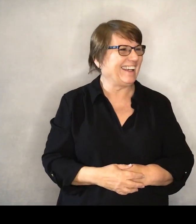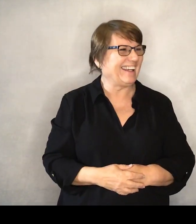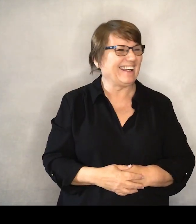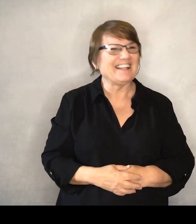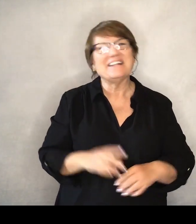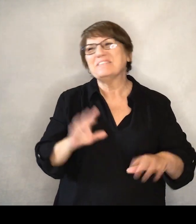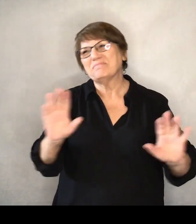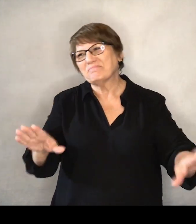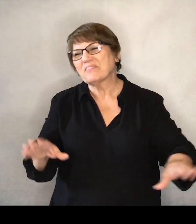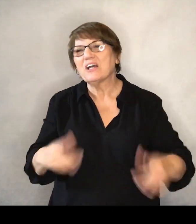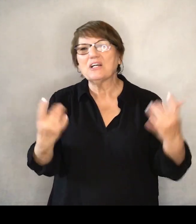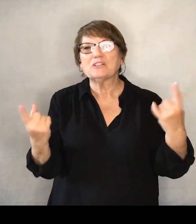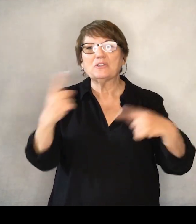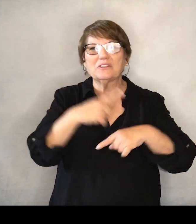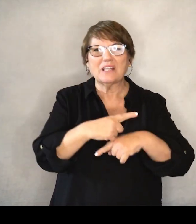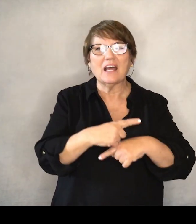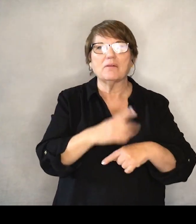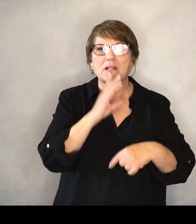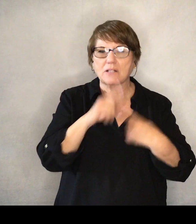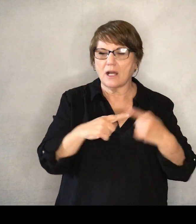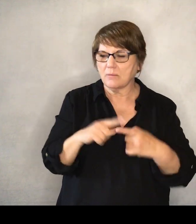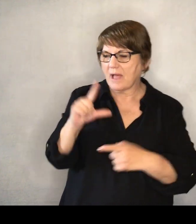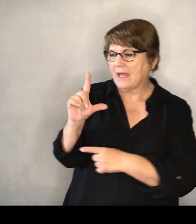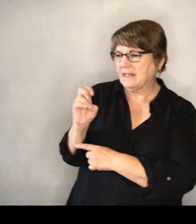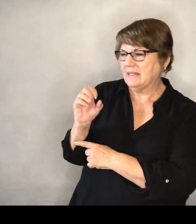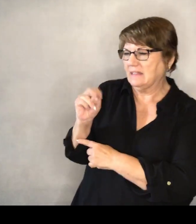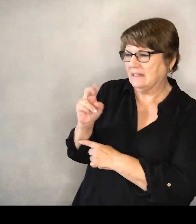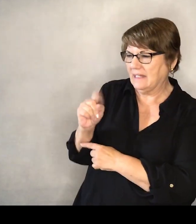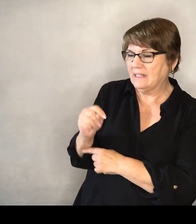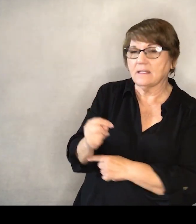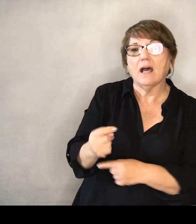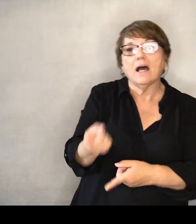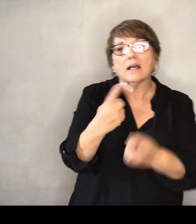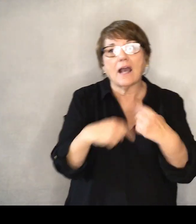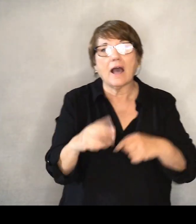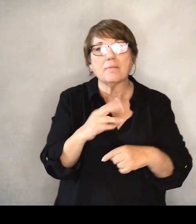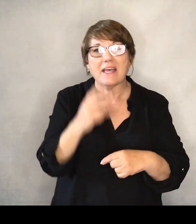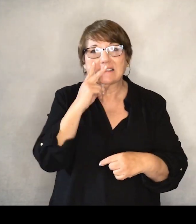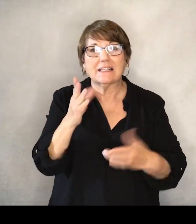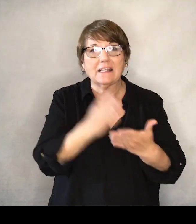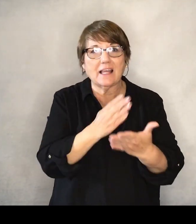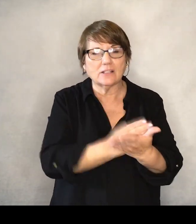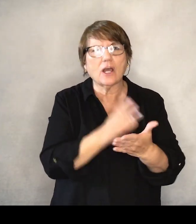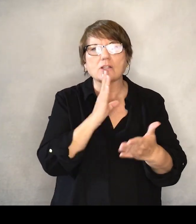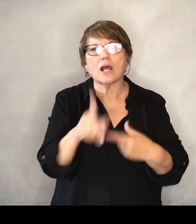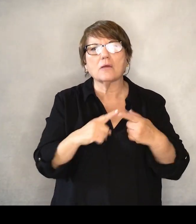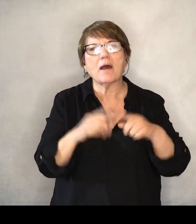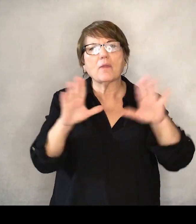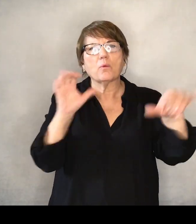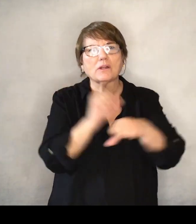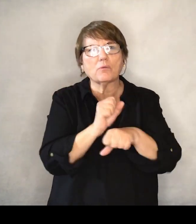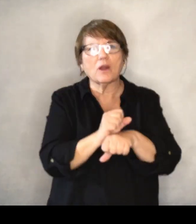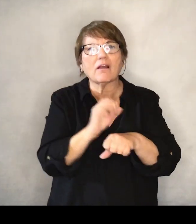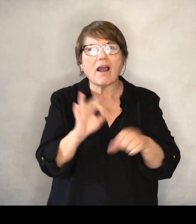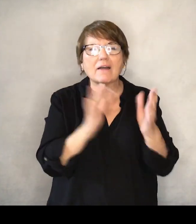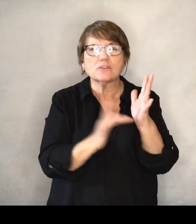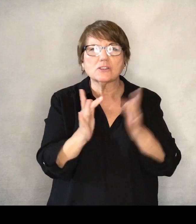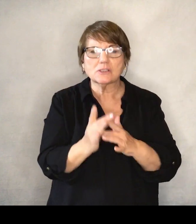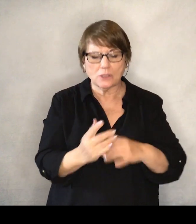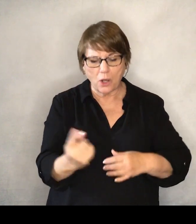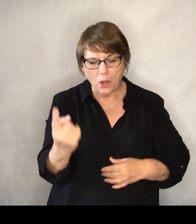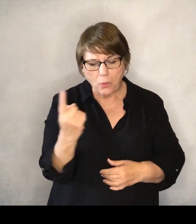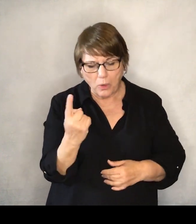Now, today, as we're continuing our Lenten series, Come and See, we're going to talk about the miracles of Jesus, one in particular